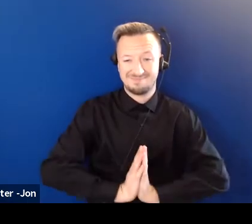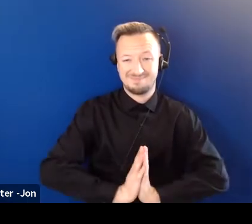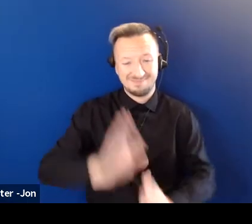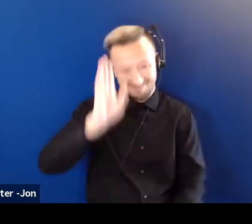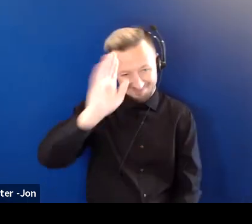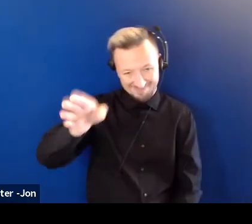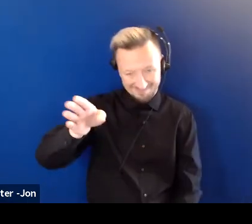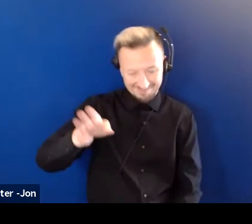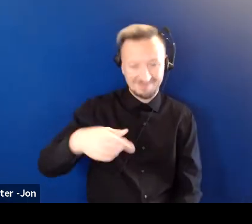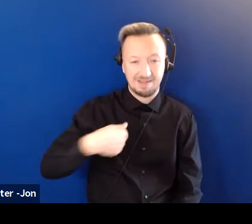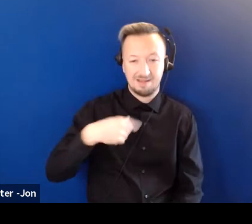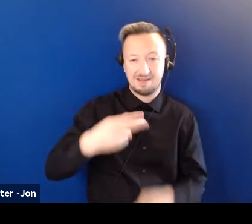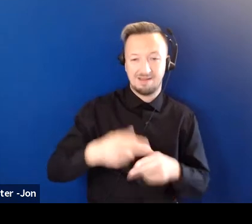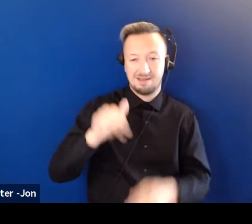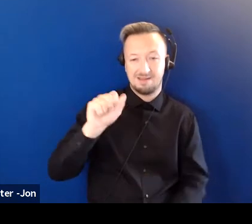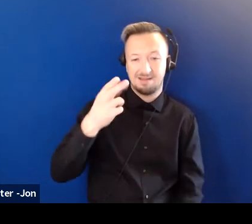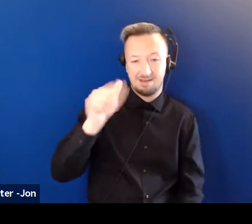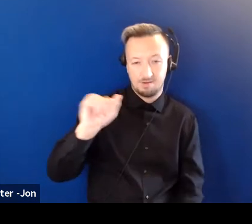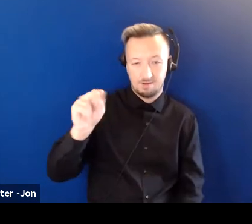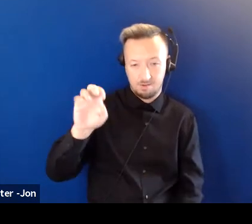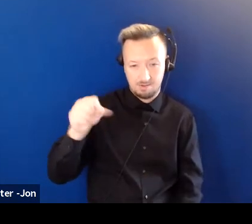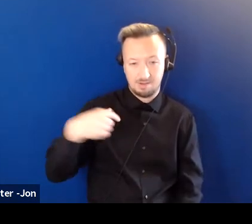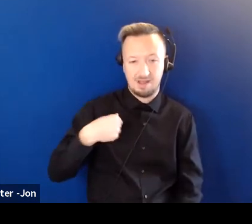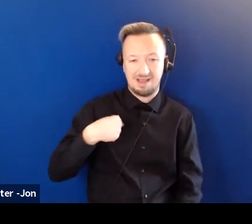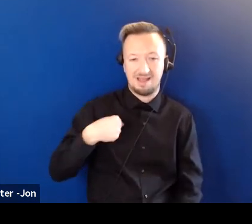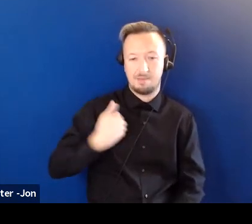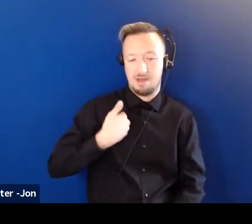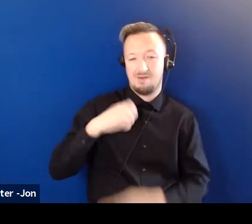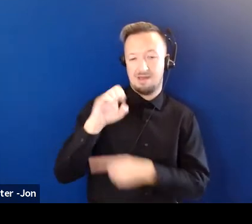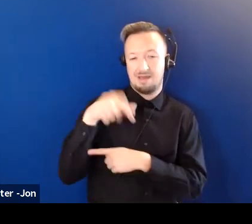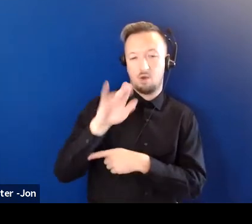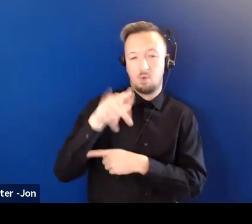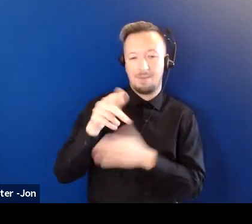Hi, everyone. My name is Aja Jones, and I'm an equip leader at Able, South Carolina.